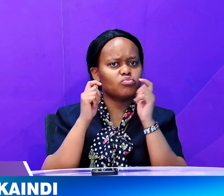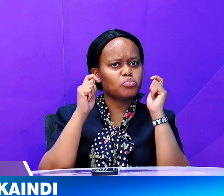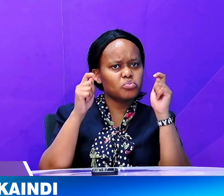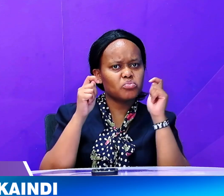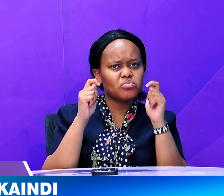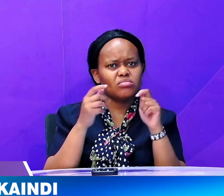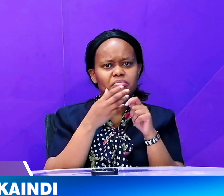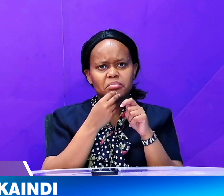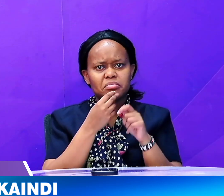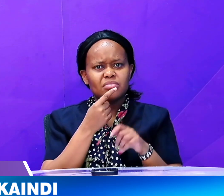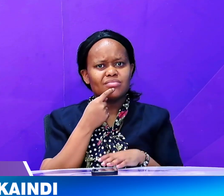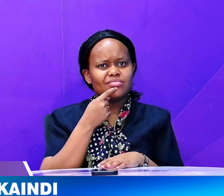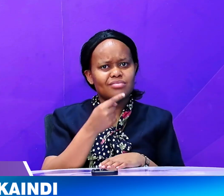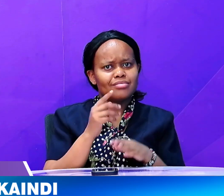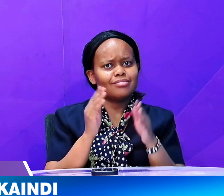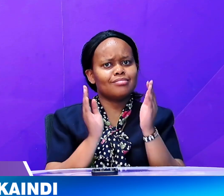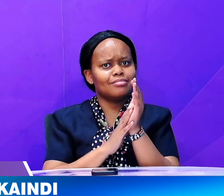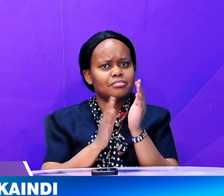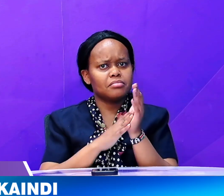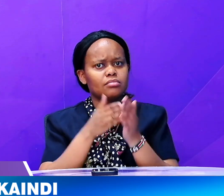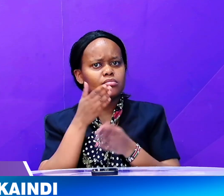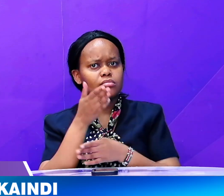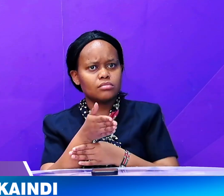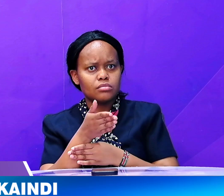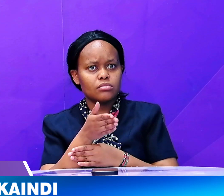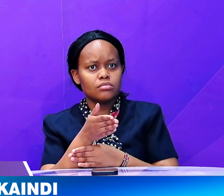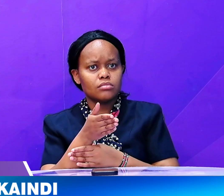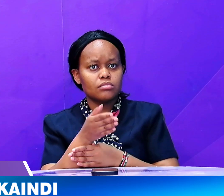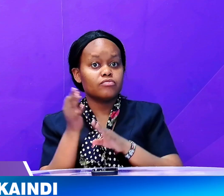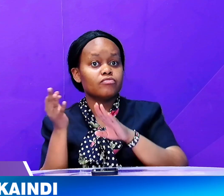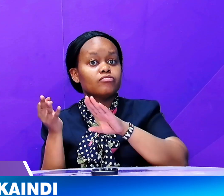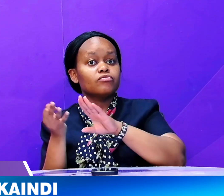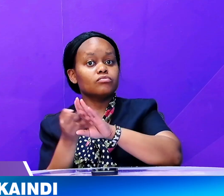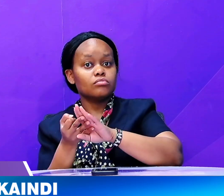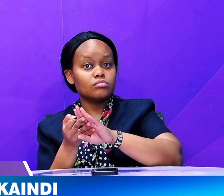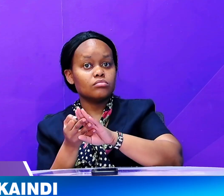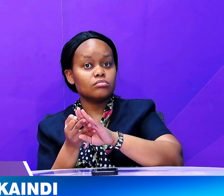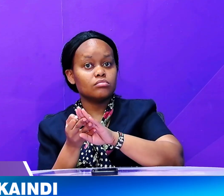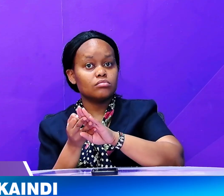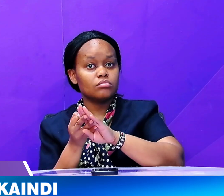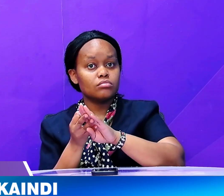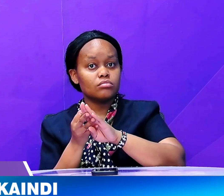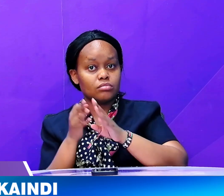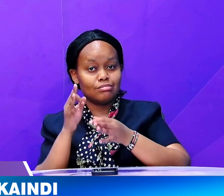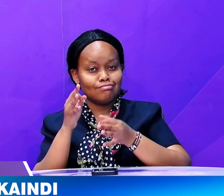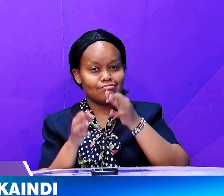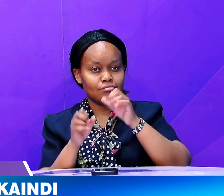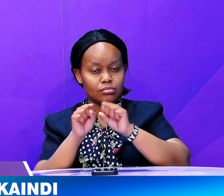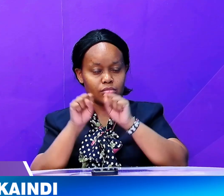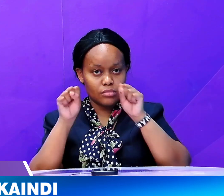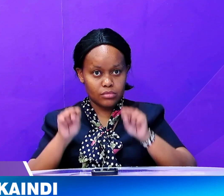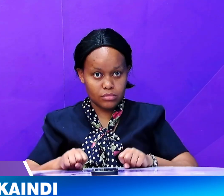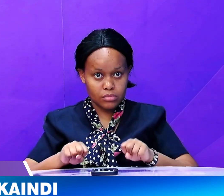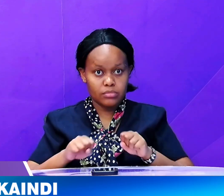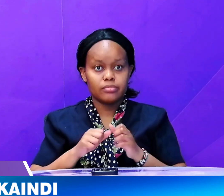arrested protesters. He said that their comments were inappropriate and failed to reflect